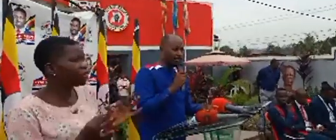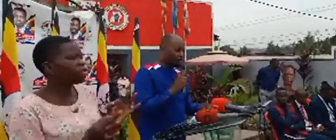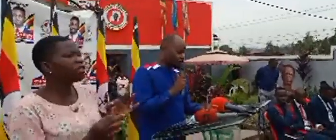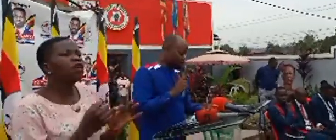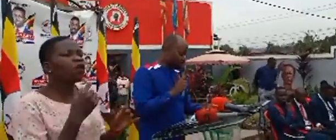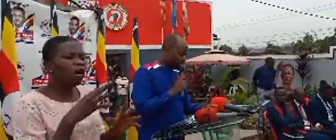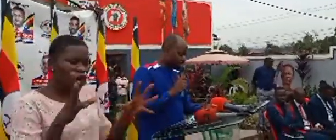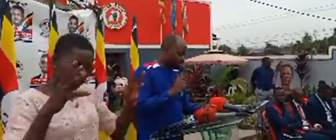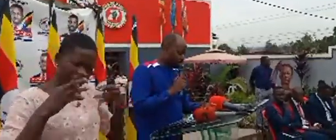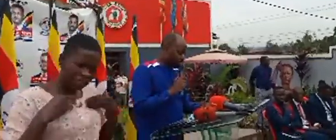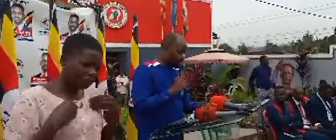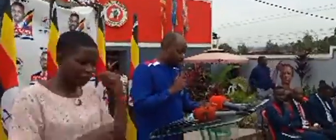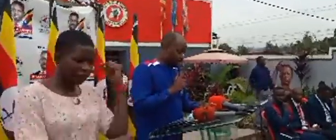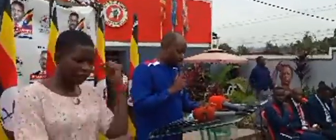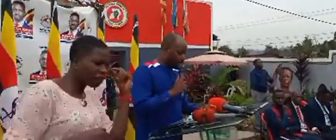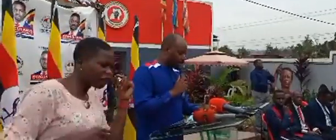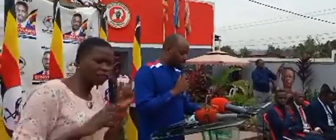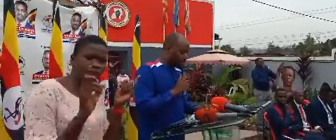kugaana obubbi